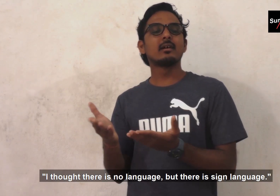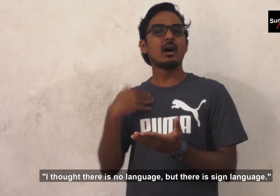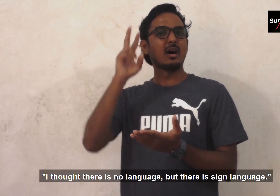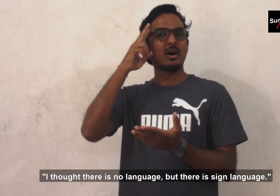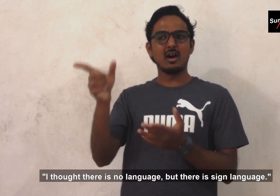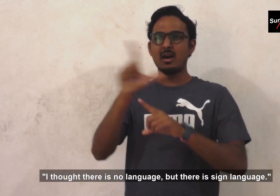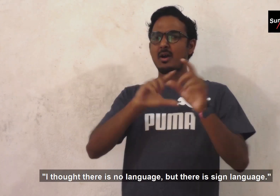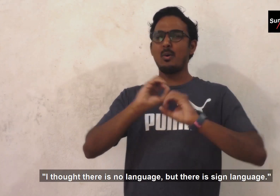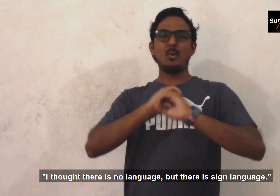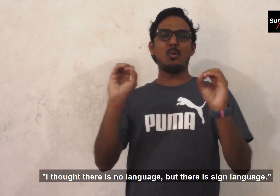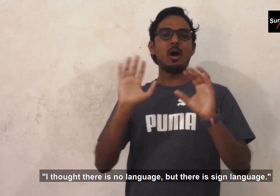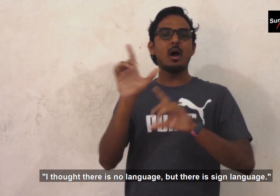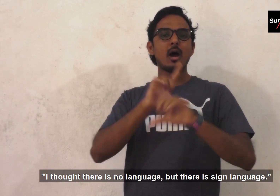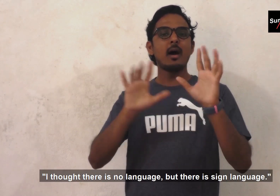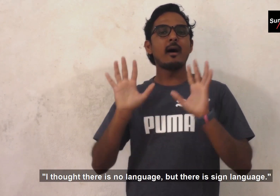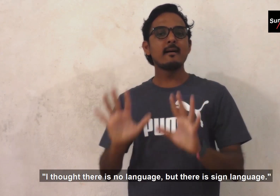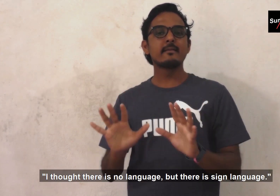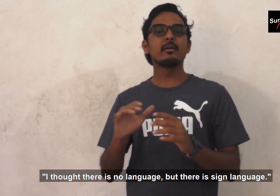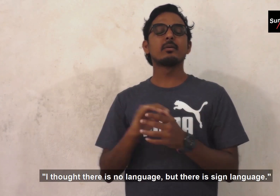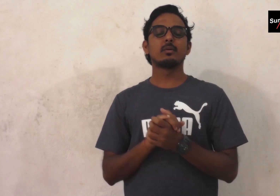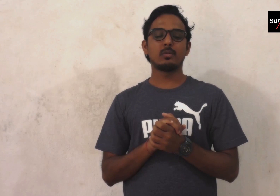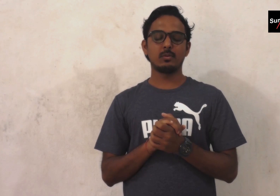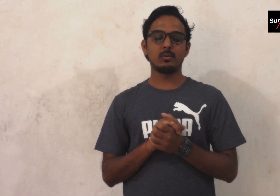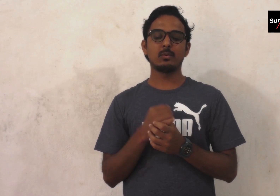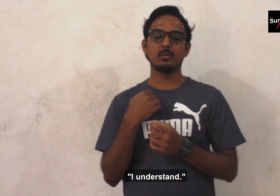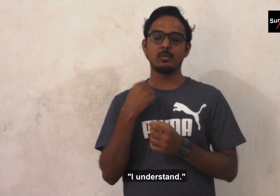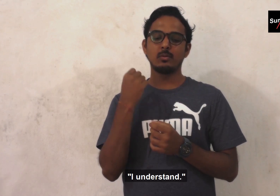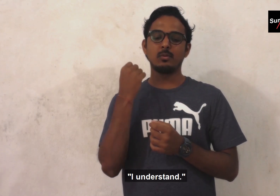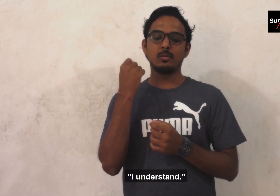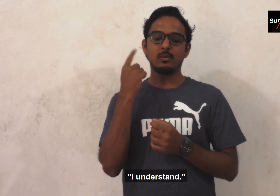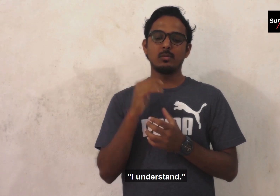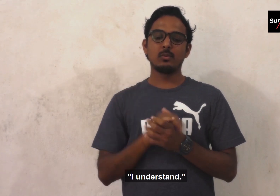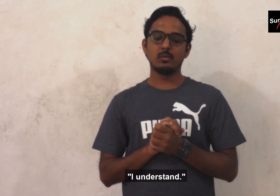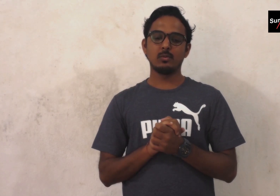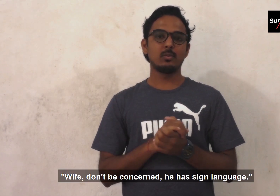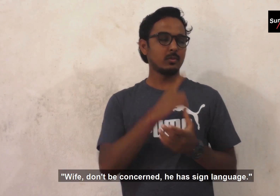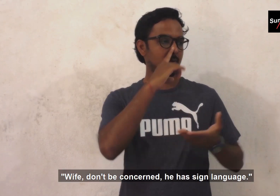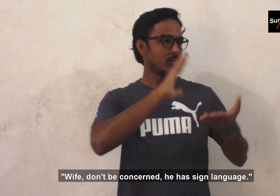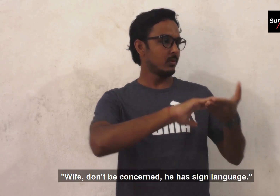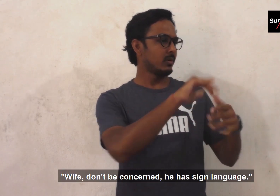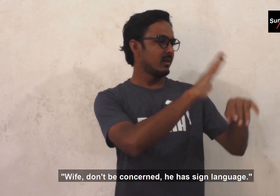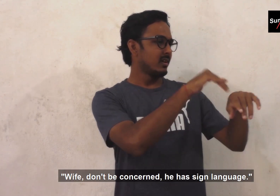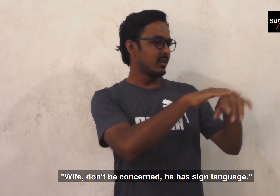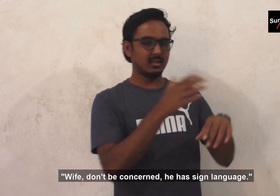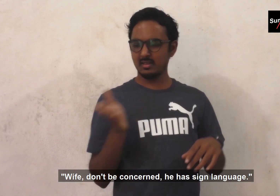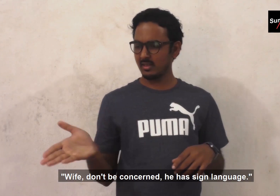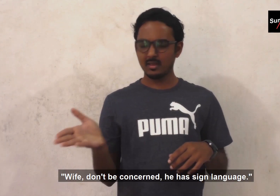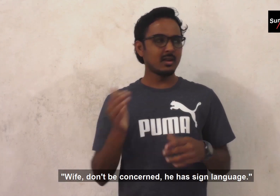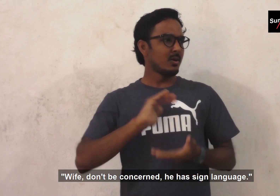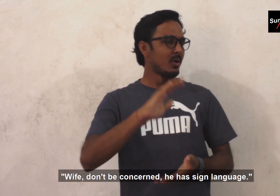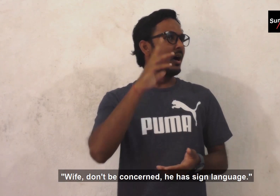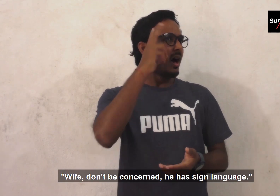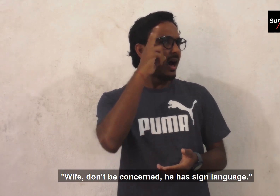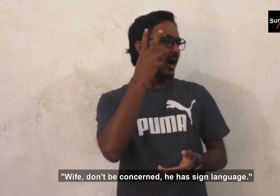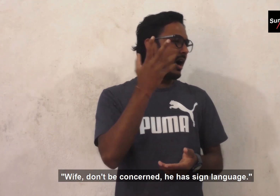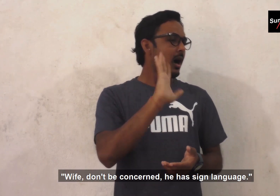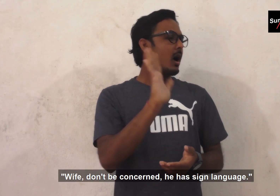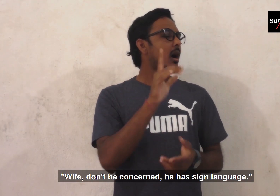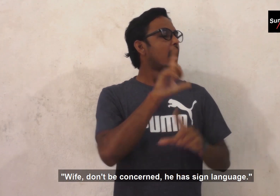language, but there is sign language. I understand. Wife, don't be concerned. He